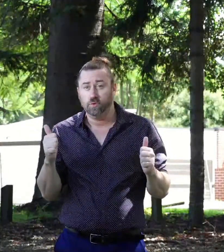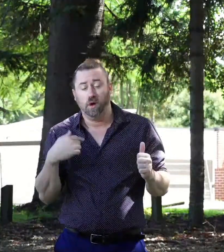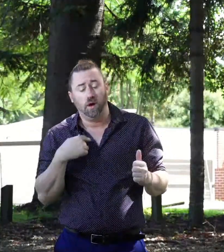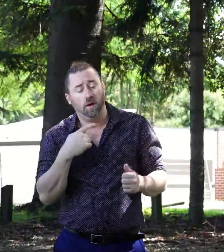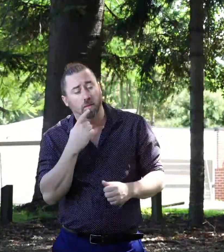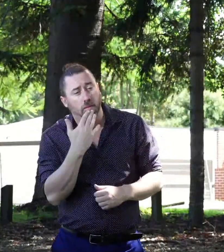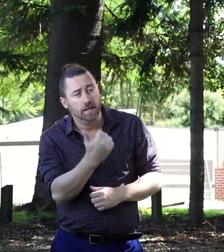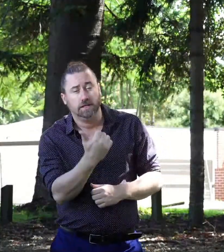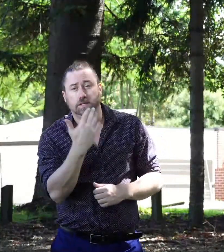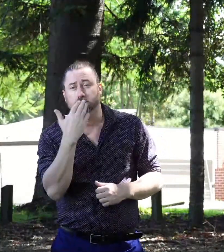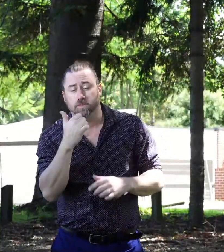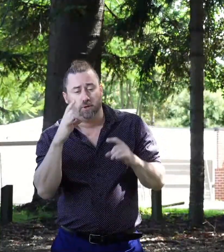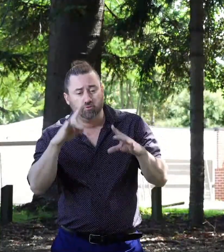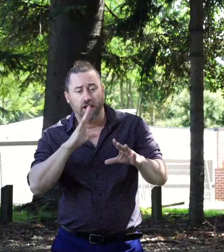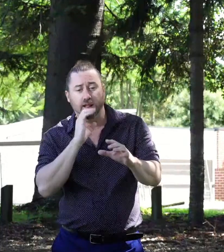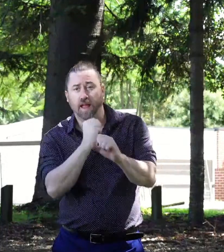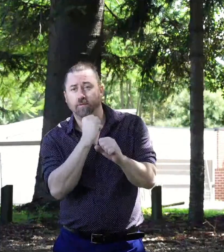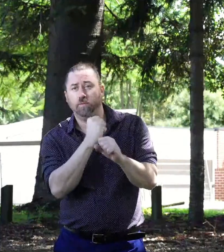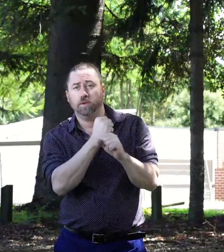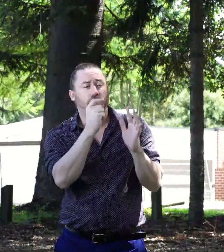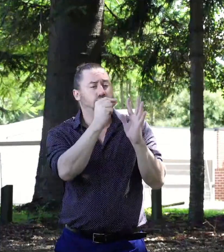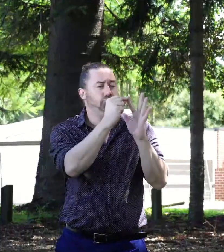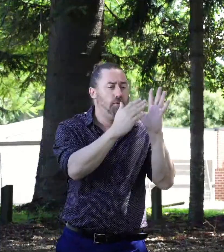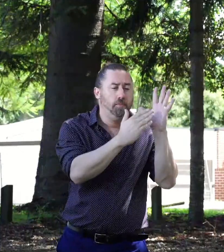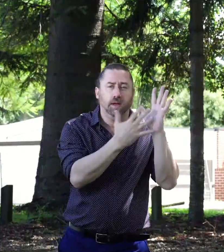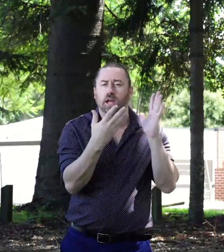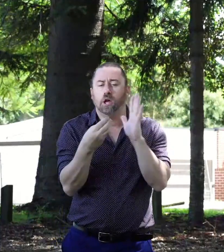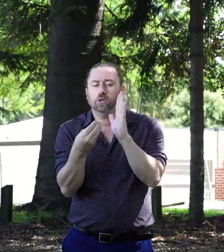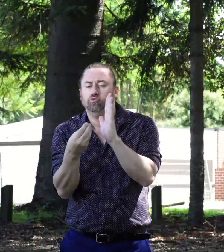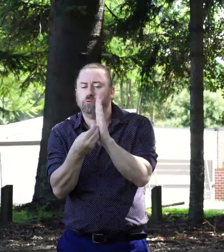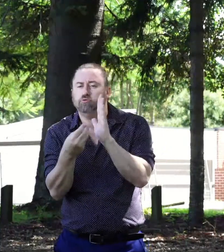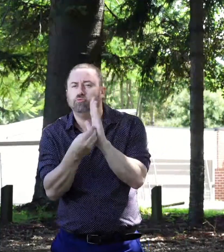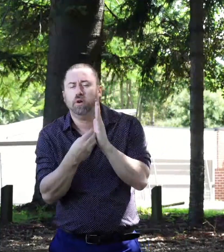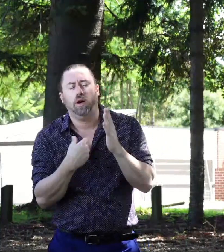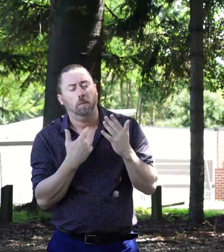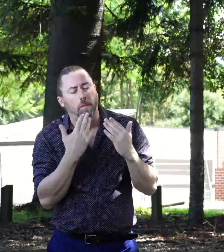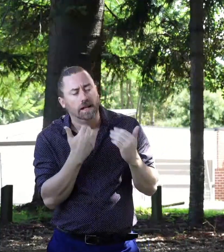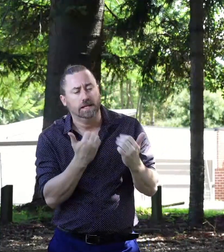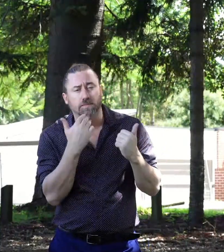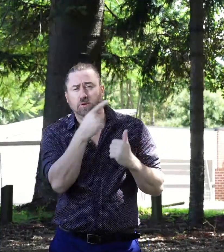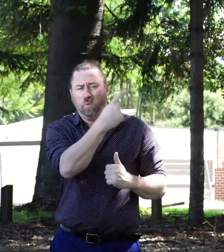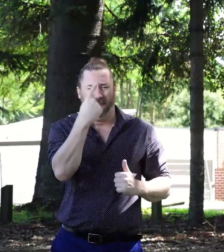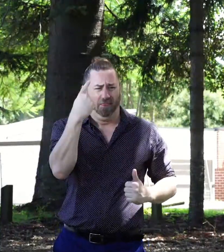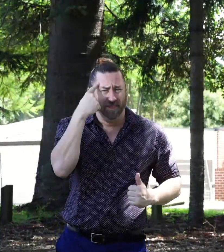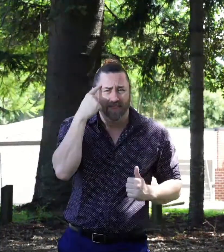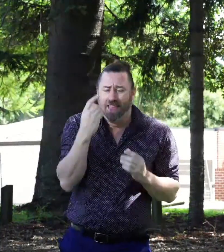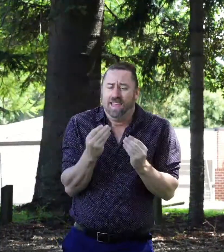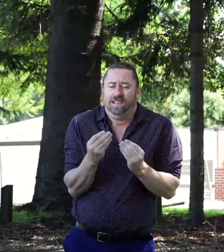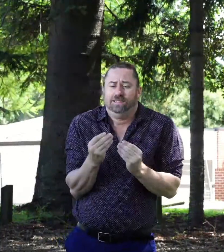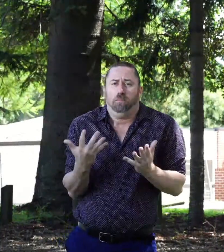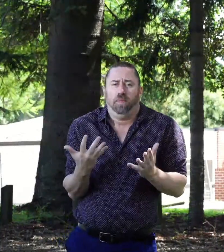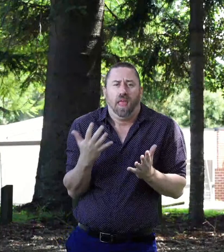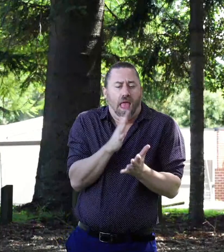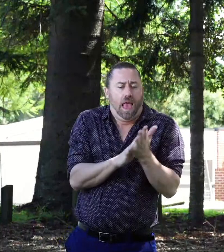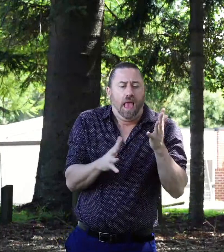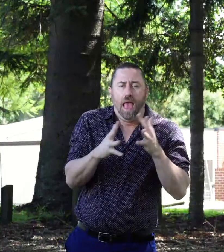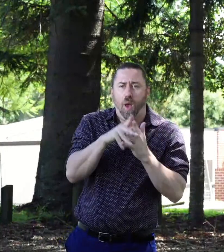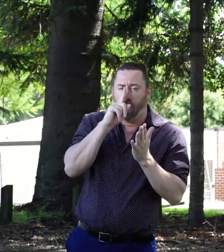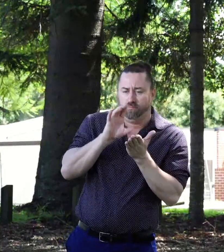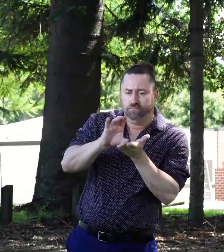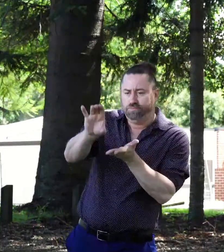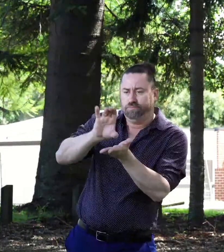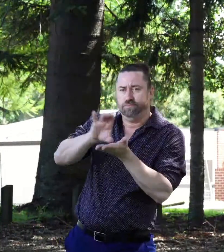federal government and the Prime Minister and the Treasurer to please look at some further targeted assistance for